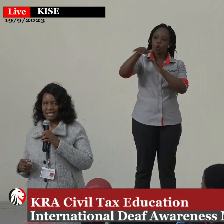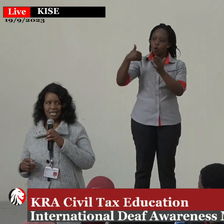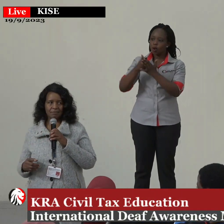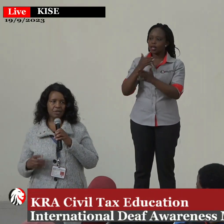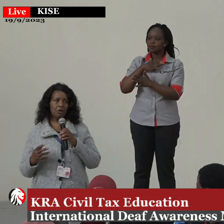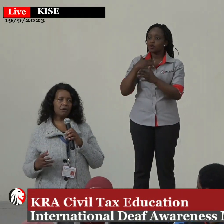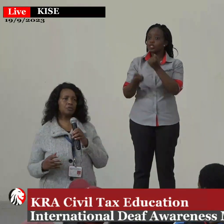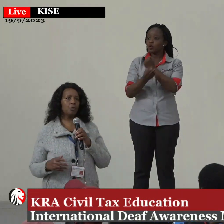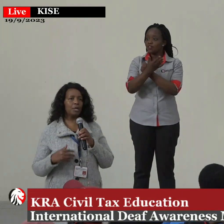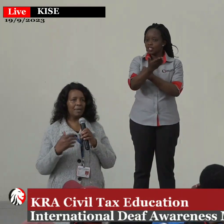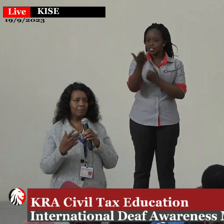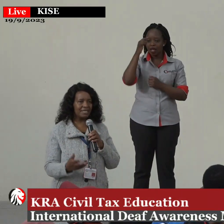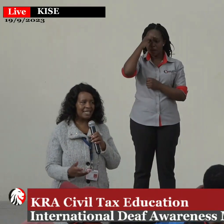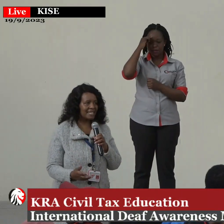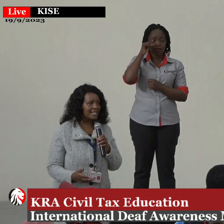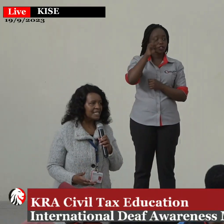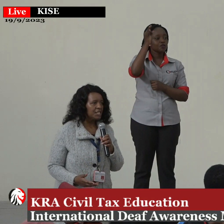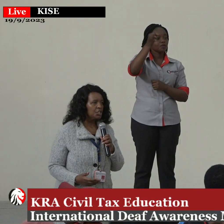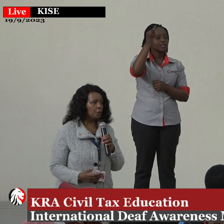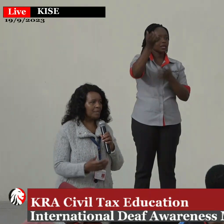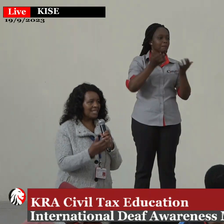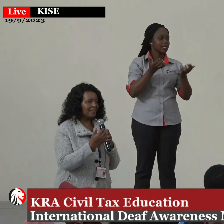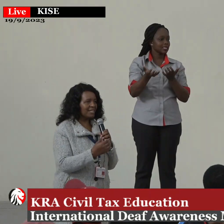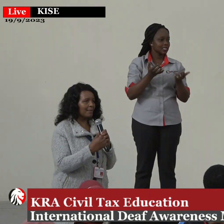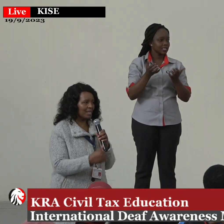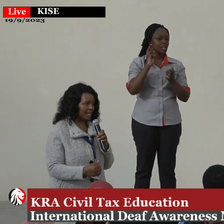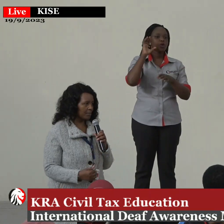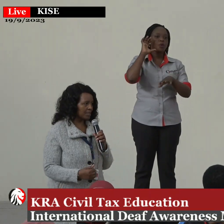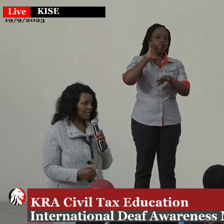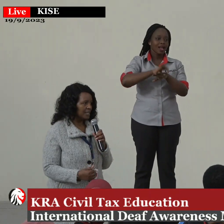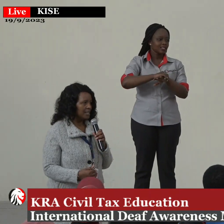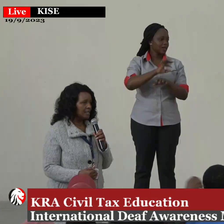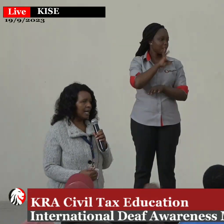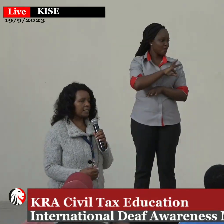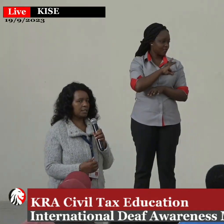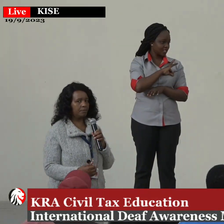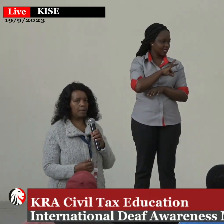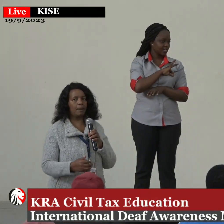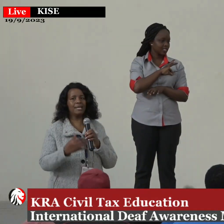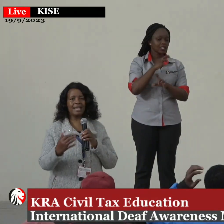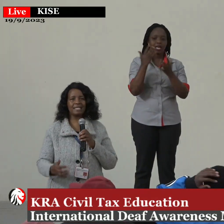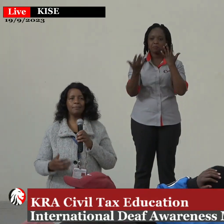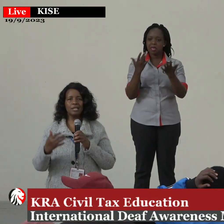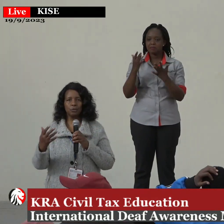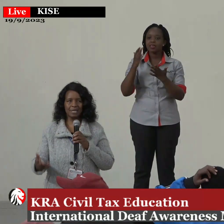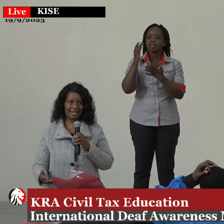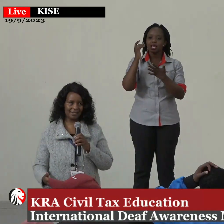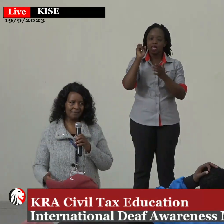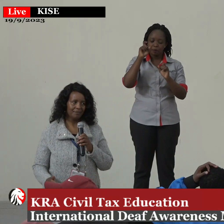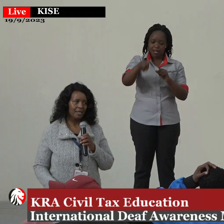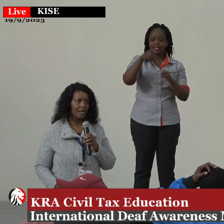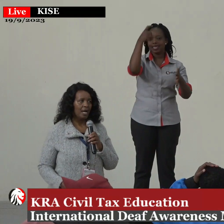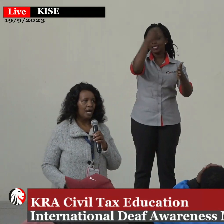Because you will be in business, you will be receiving some incomes. that probably are subject to